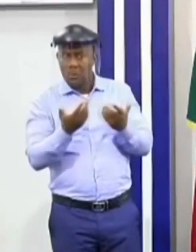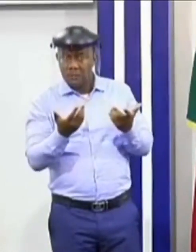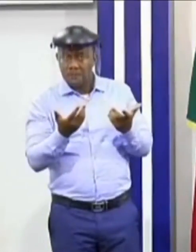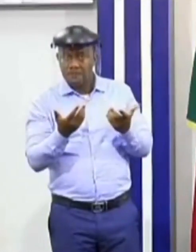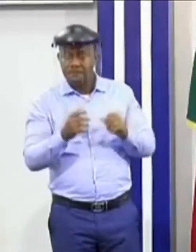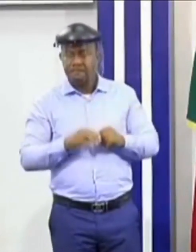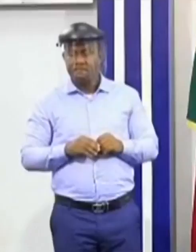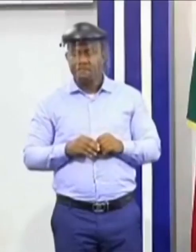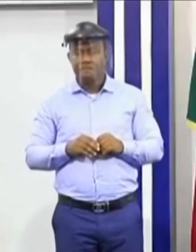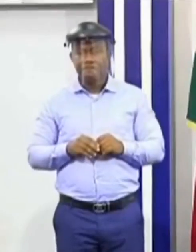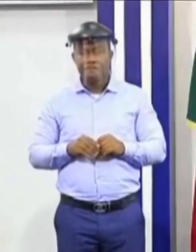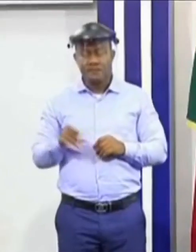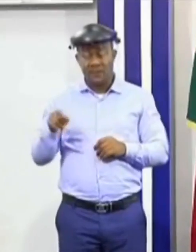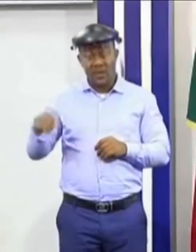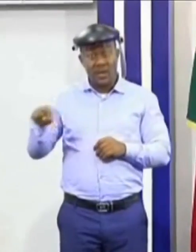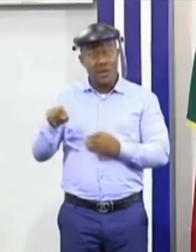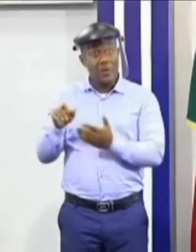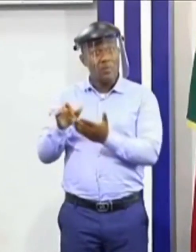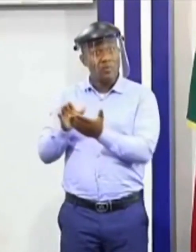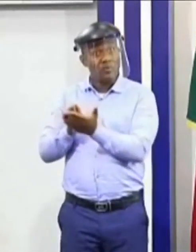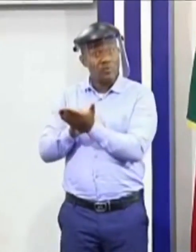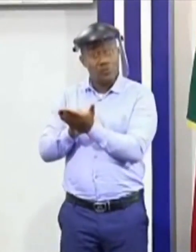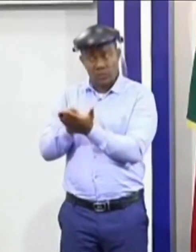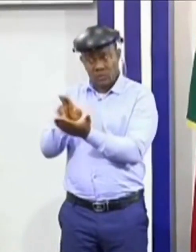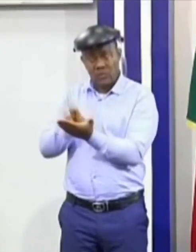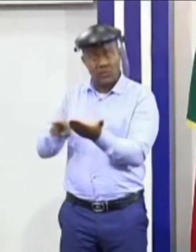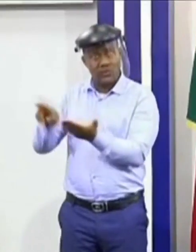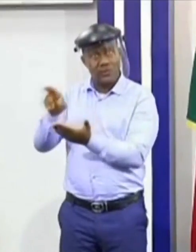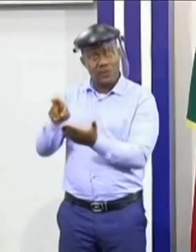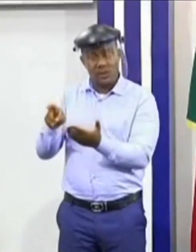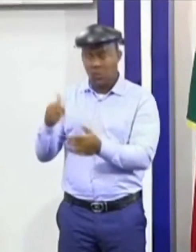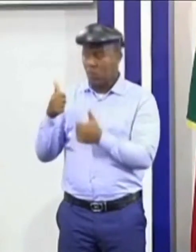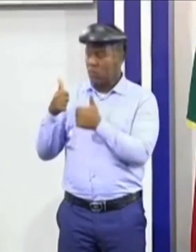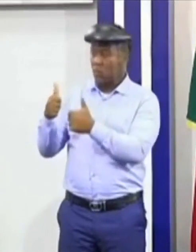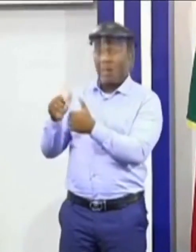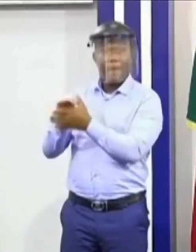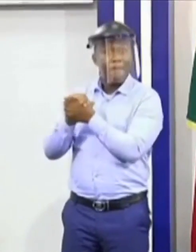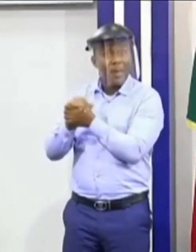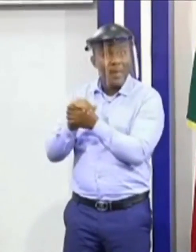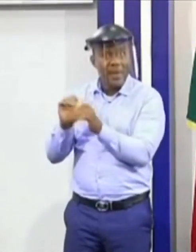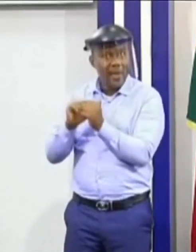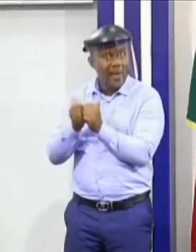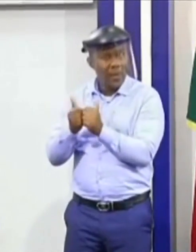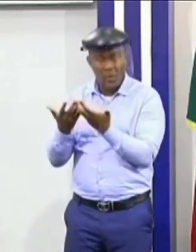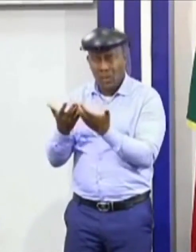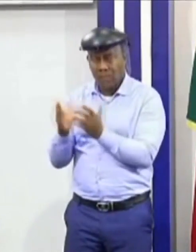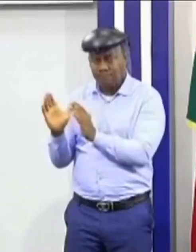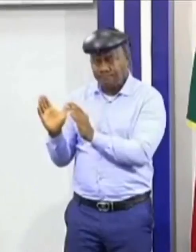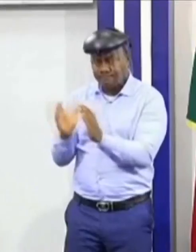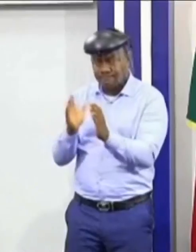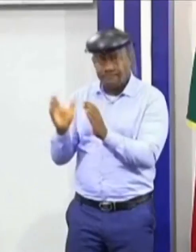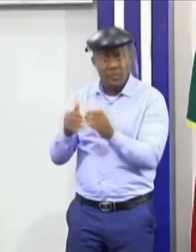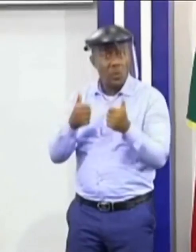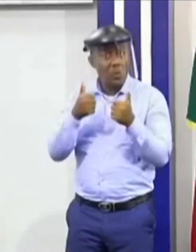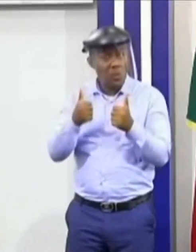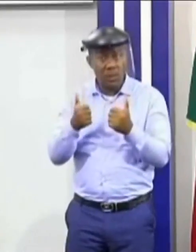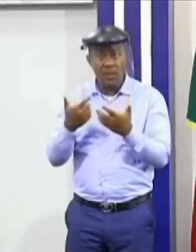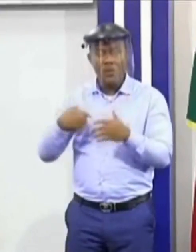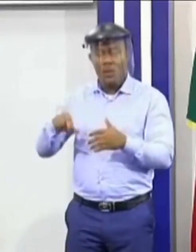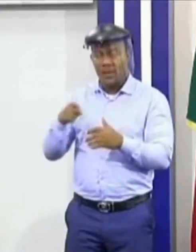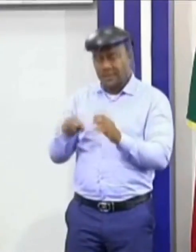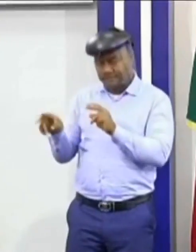is that the schools have put in place commendable measures. The tertiary institutions have put in place commendable measures so far, and we continue to